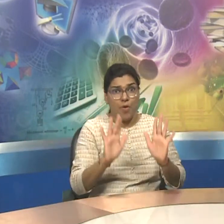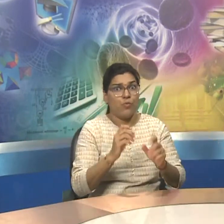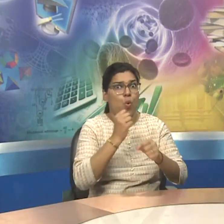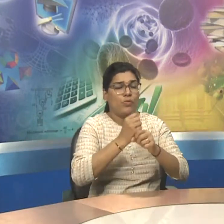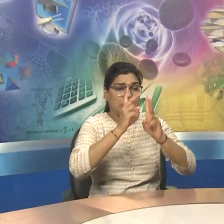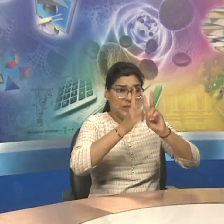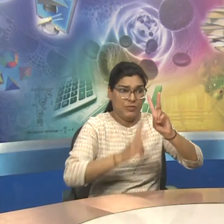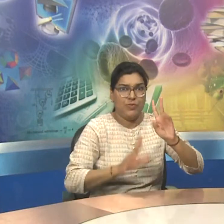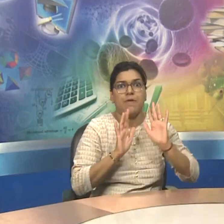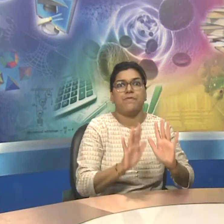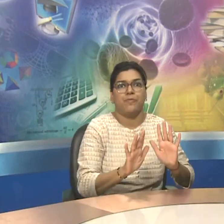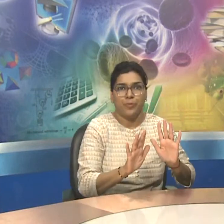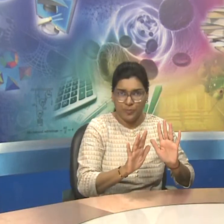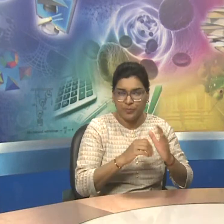and government